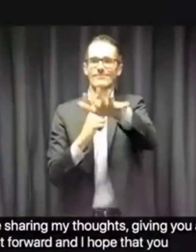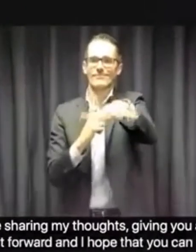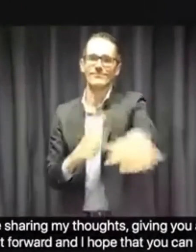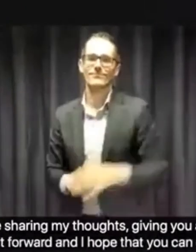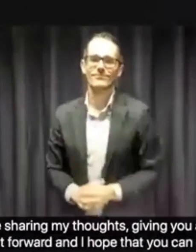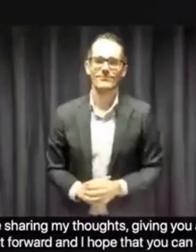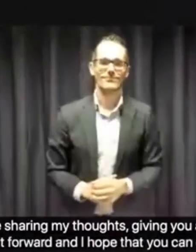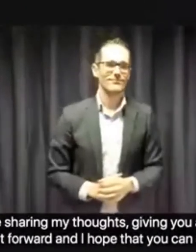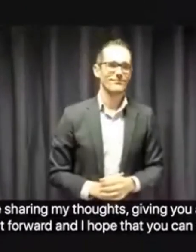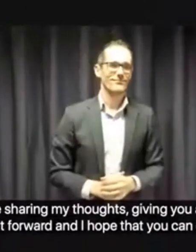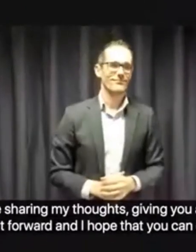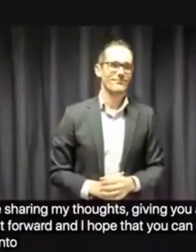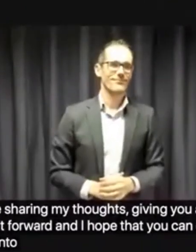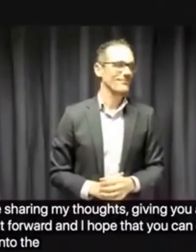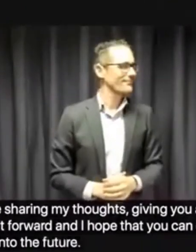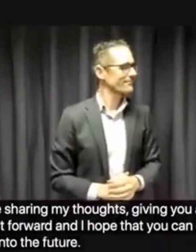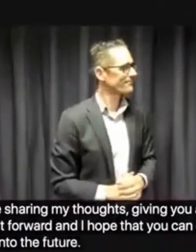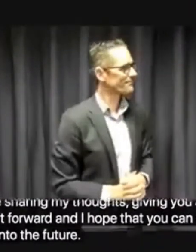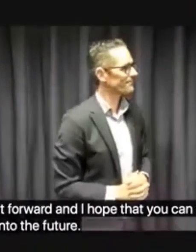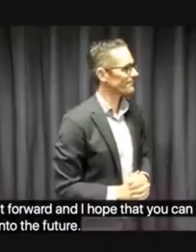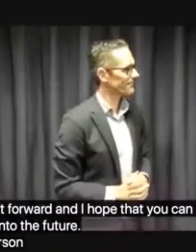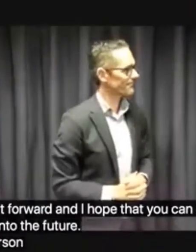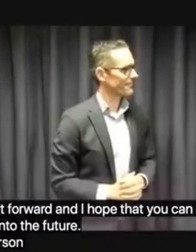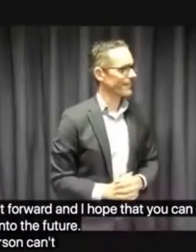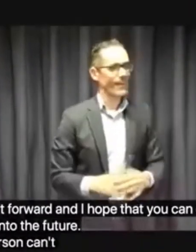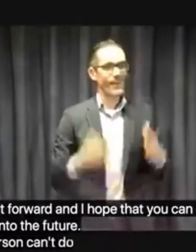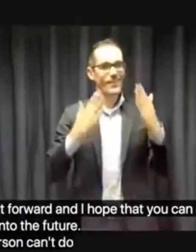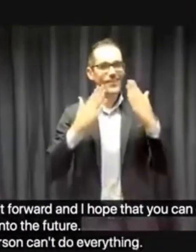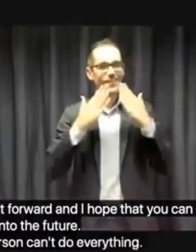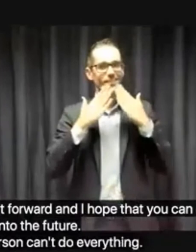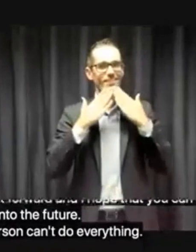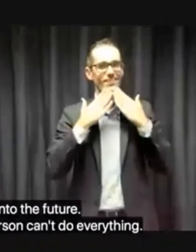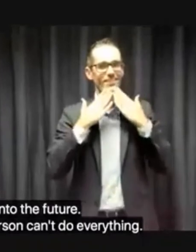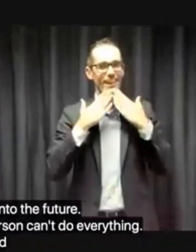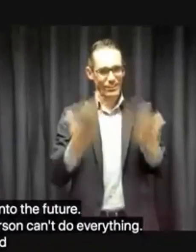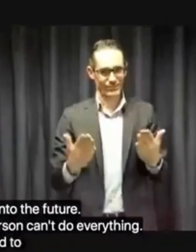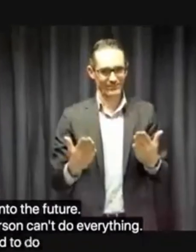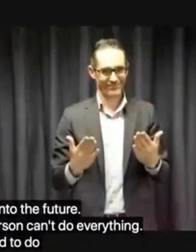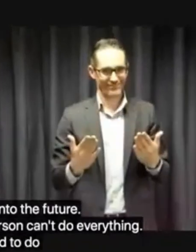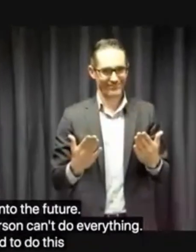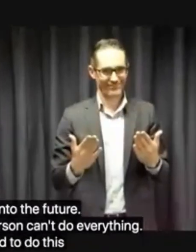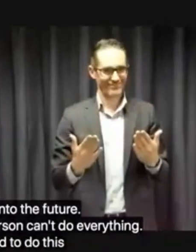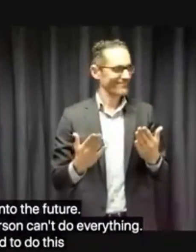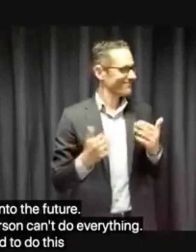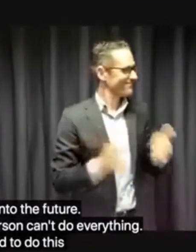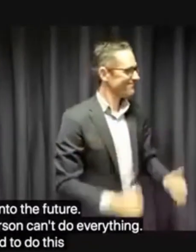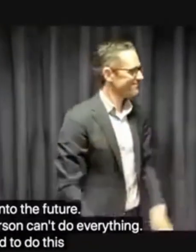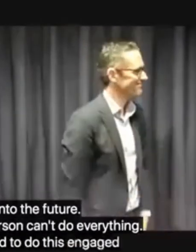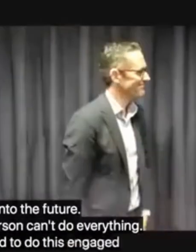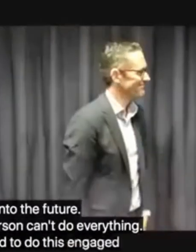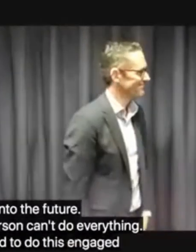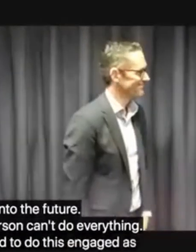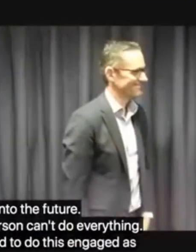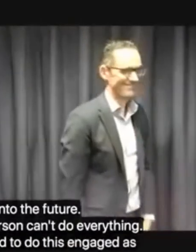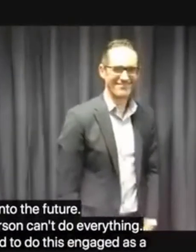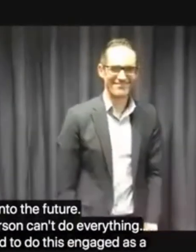person can't do everything, we need to do this engaged as a whole. Thank you.